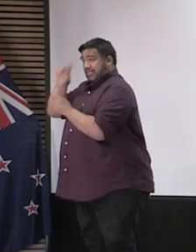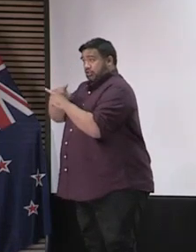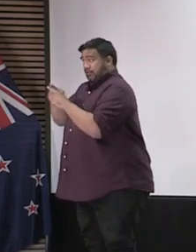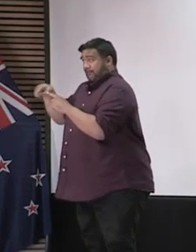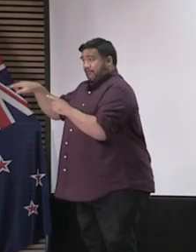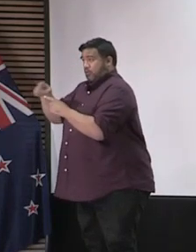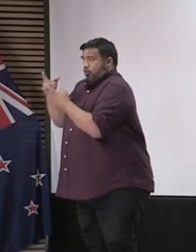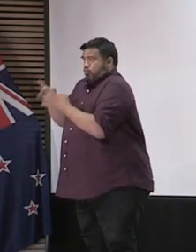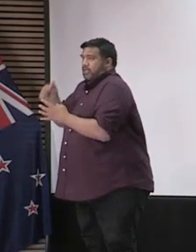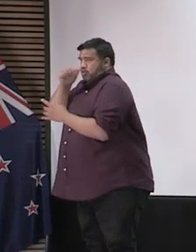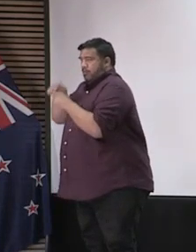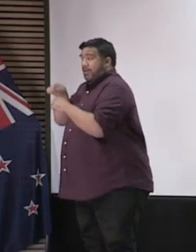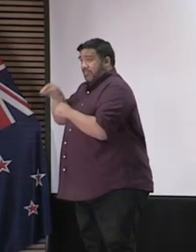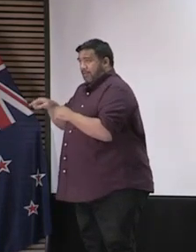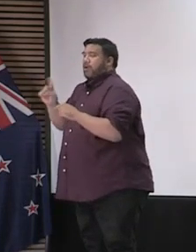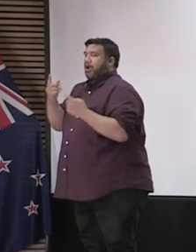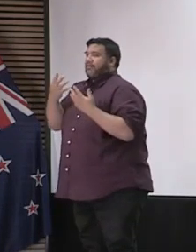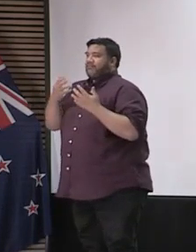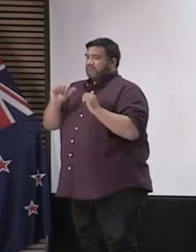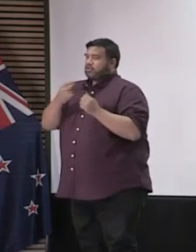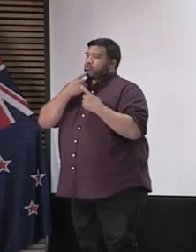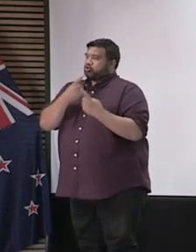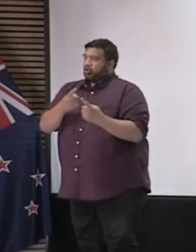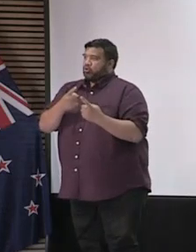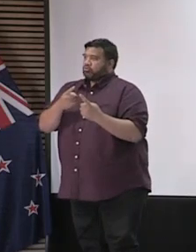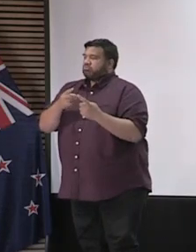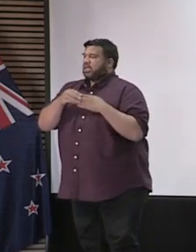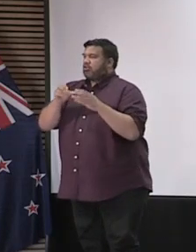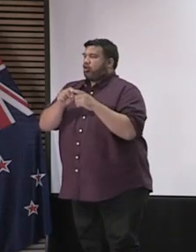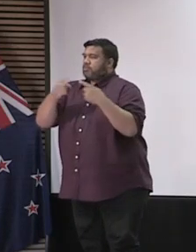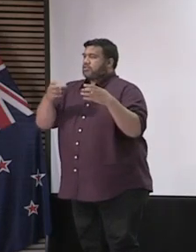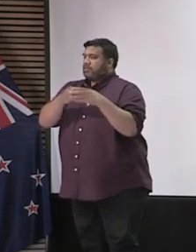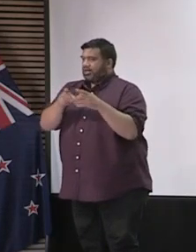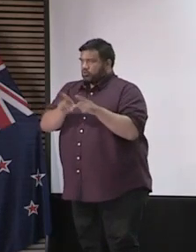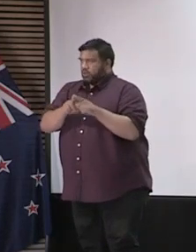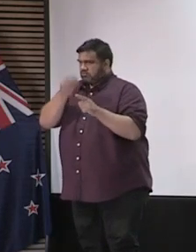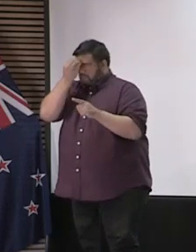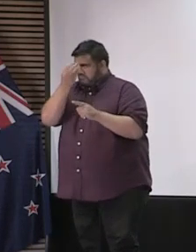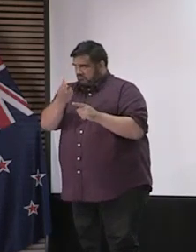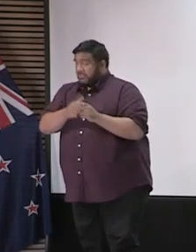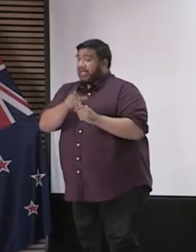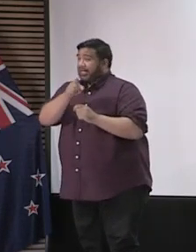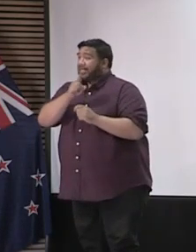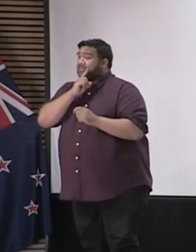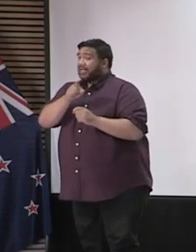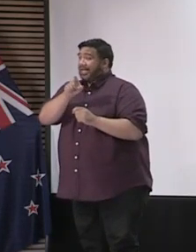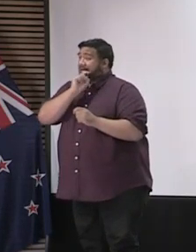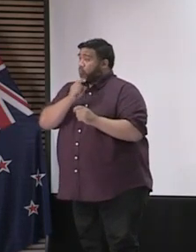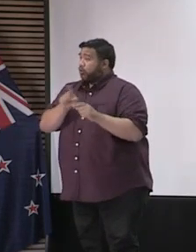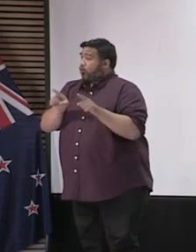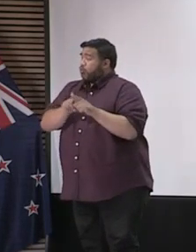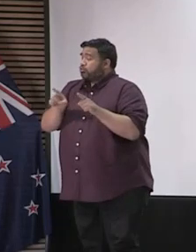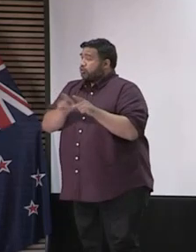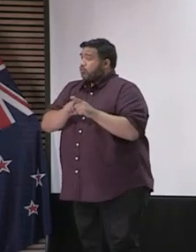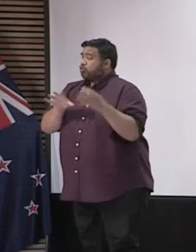obviously aware of that offer and decision as well. They were a part of that. I made it known to him, and he has indicated that he will be joining in